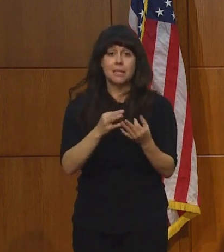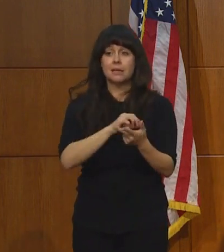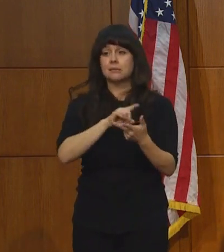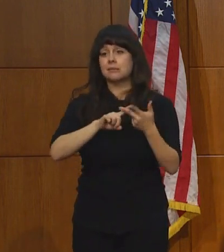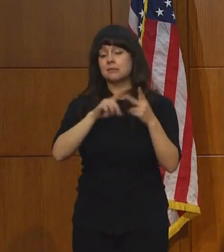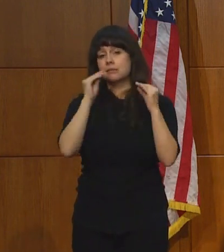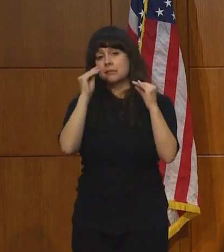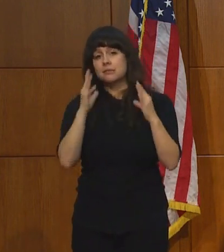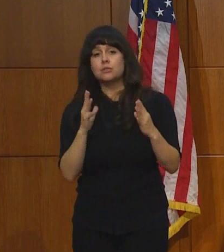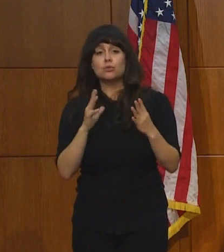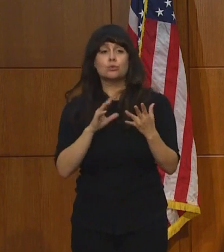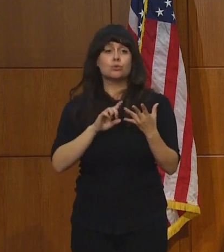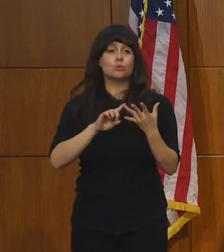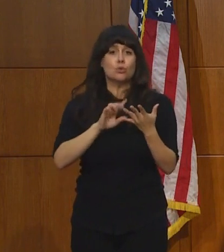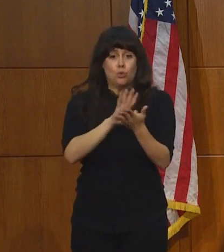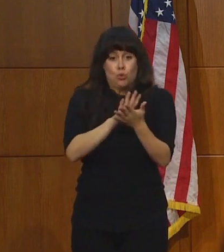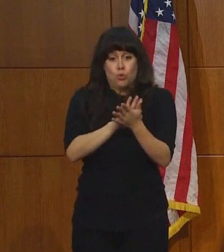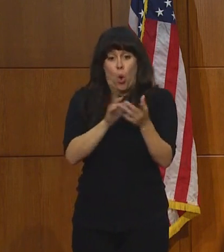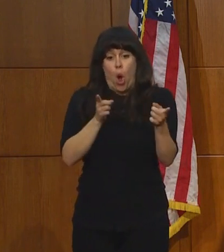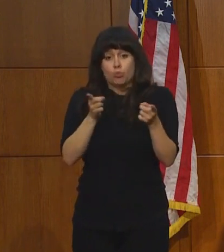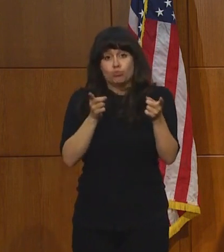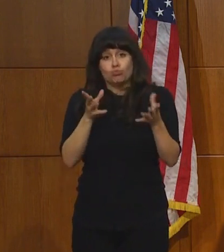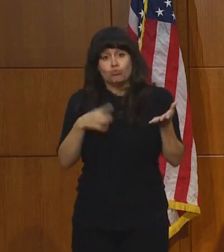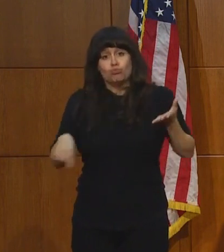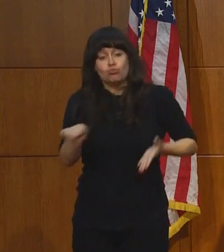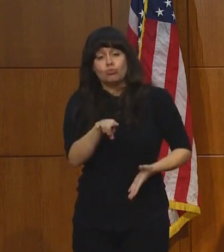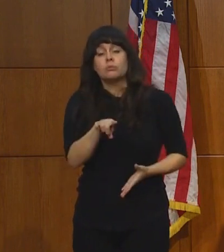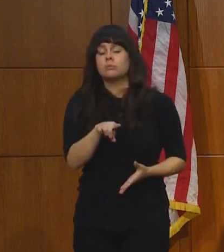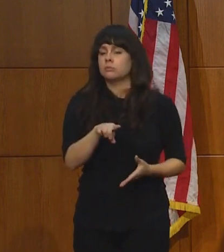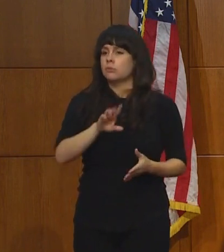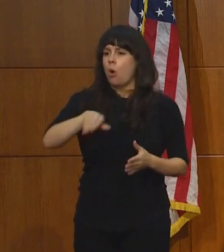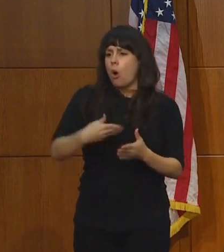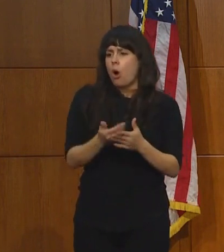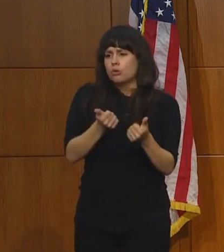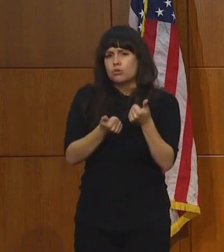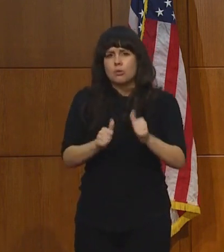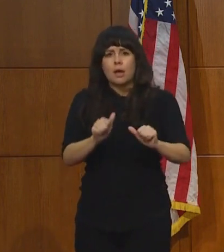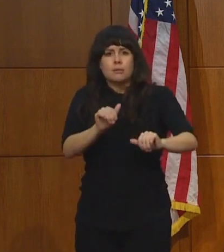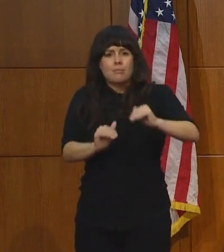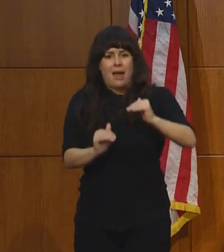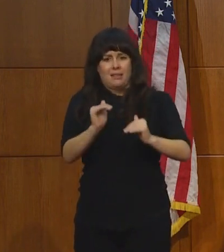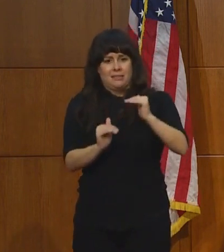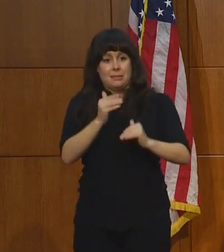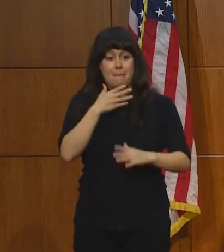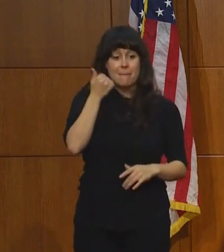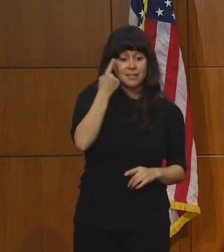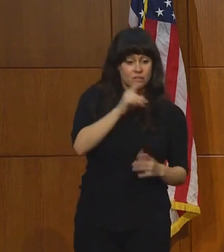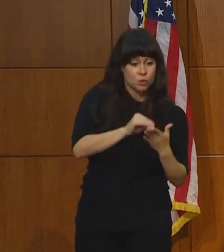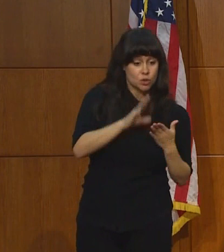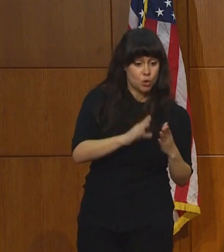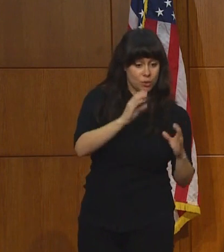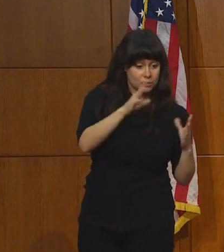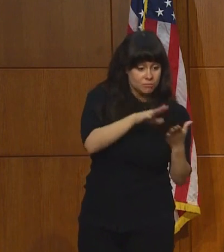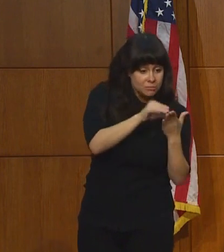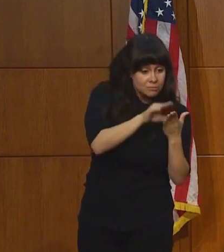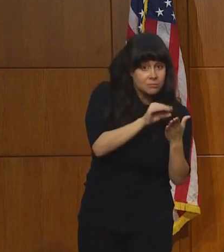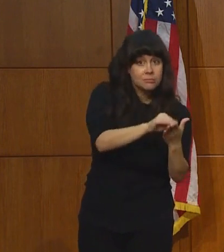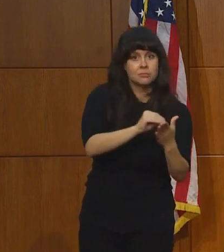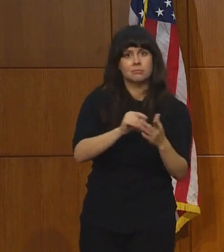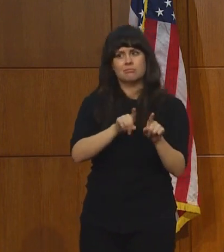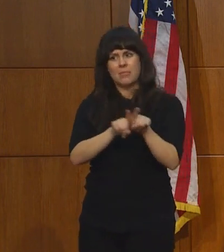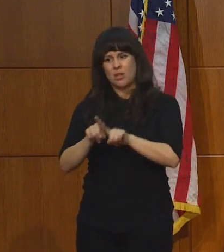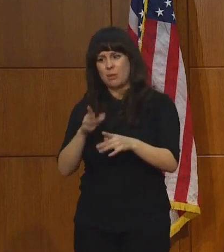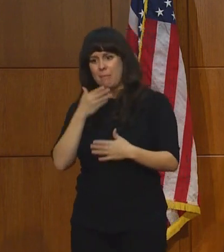teachers, or school administrators as they all work to balance what's best for a student's education with what's best for the health